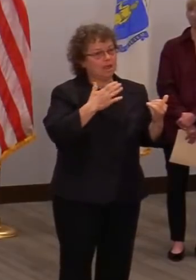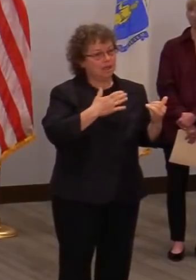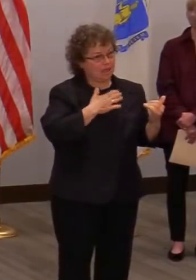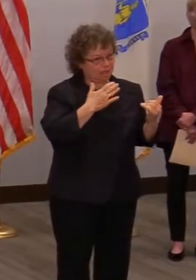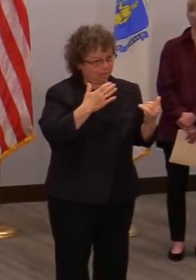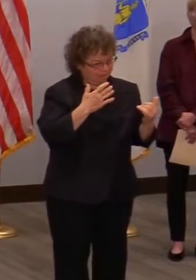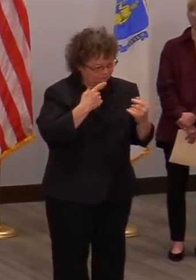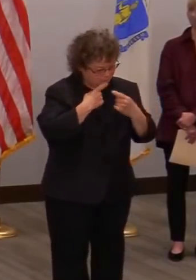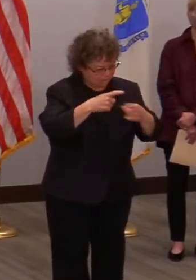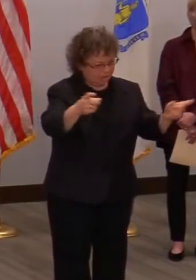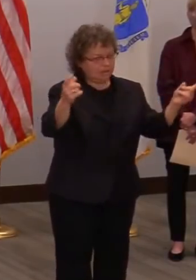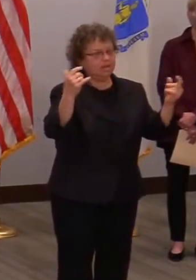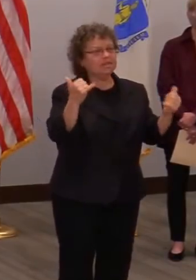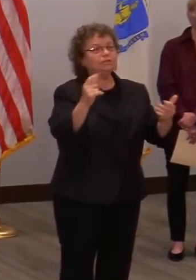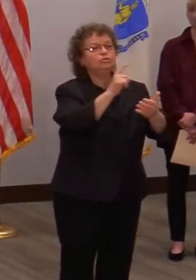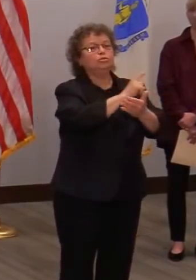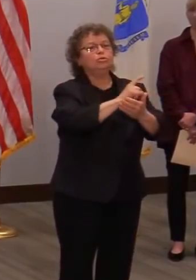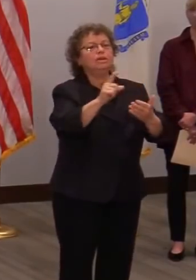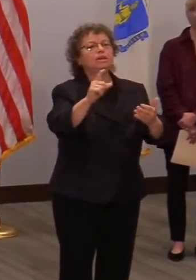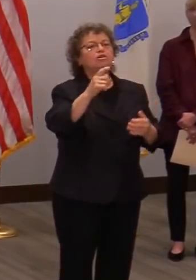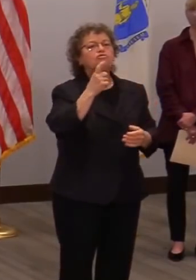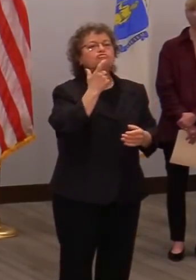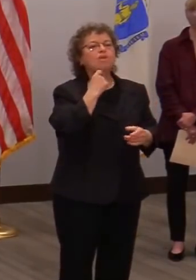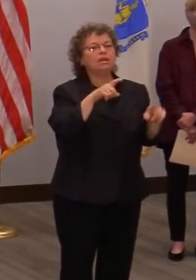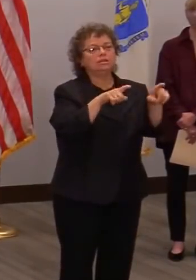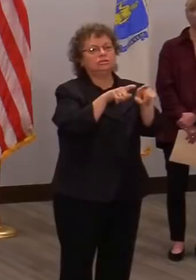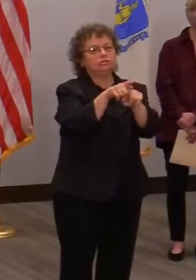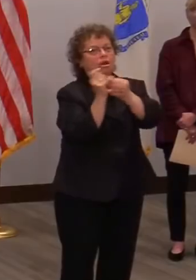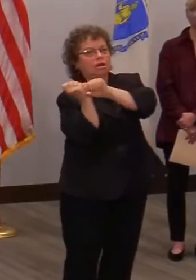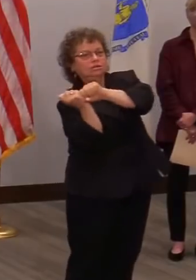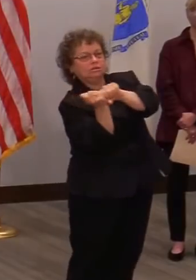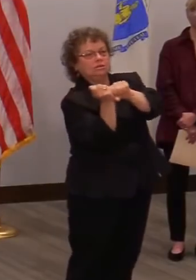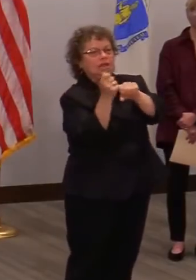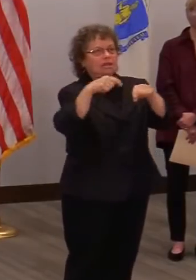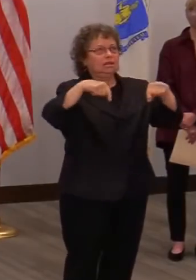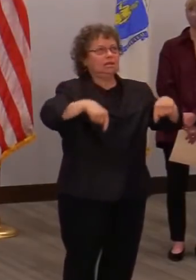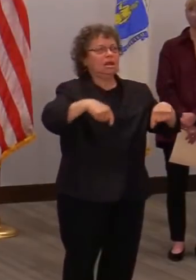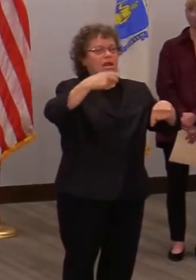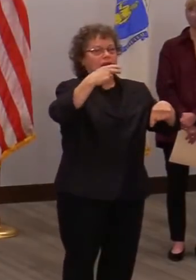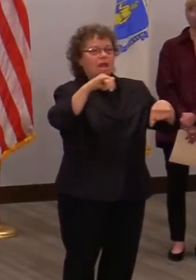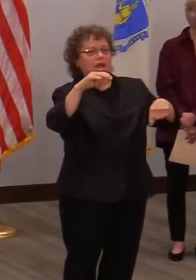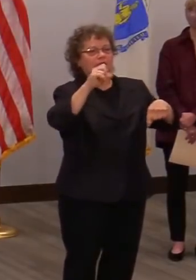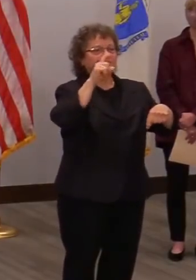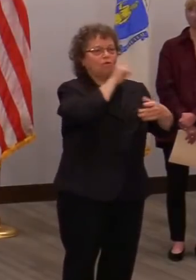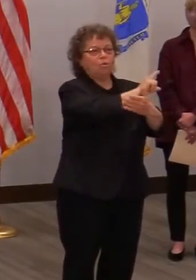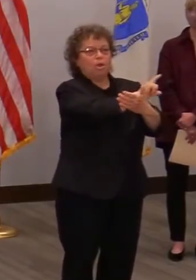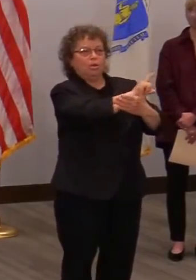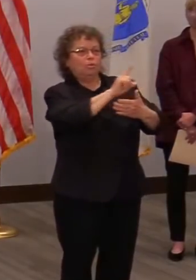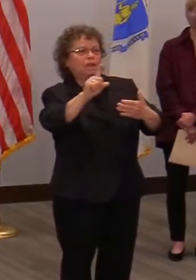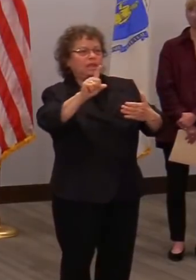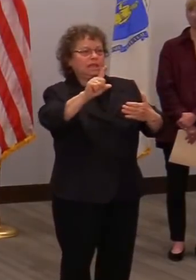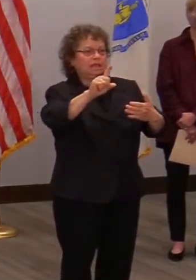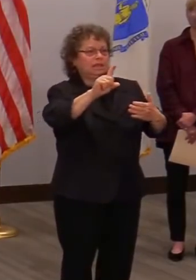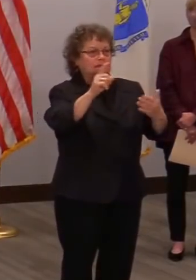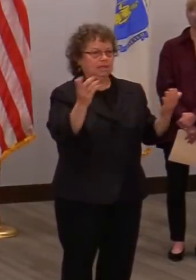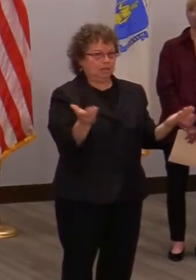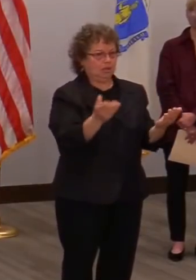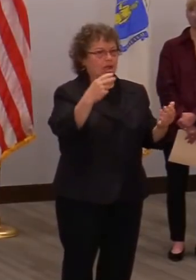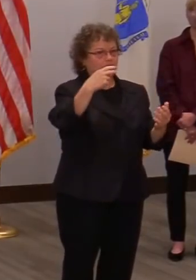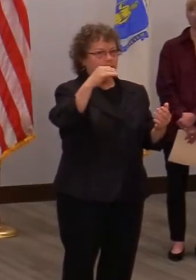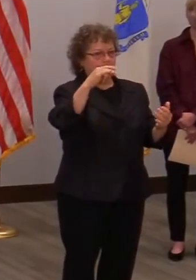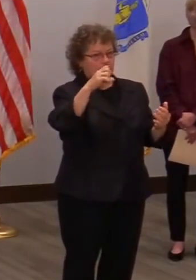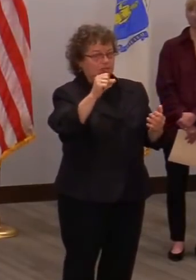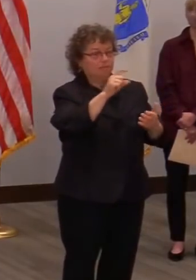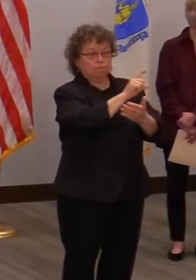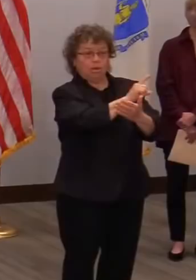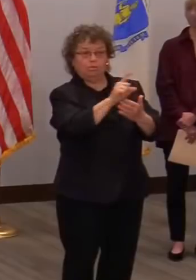a Red Sox Week at the Hynes. It's a week-long initiative here at the Hynes Veterans Convention Center designed